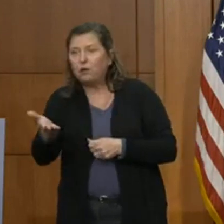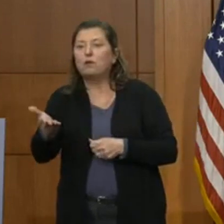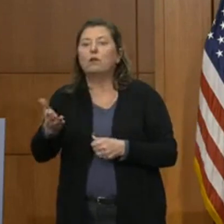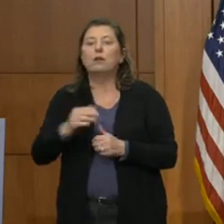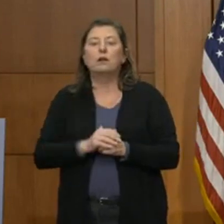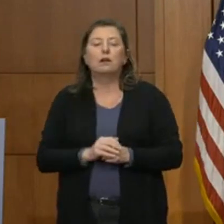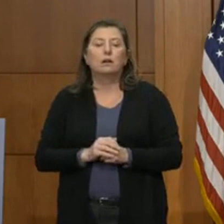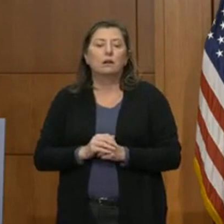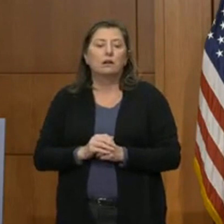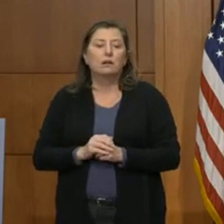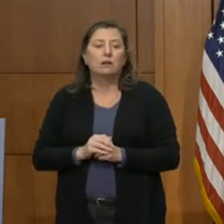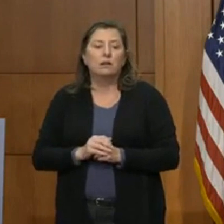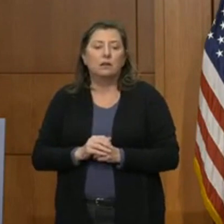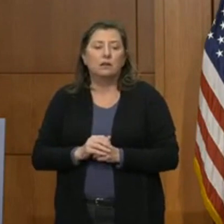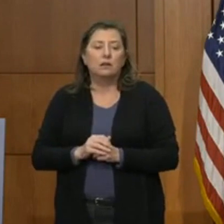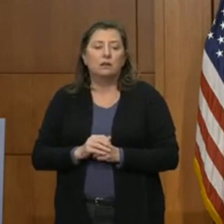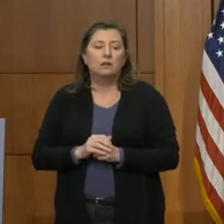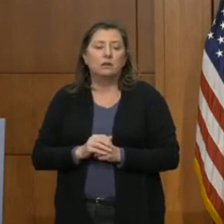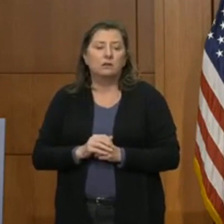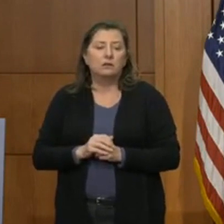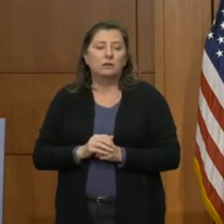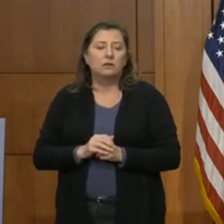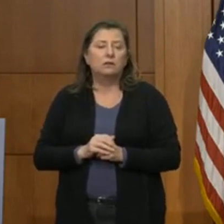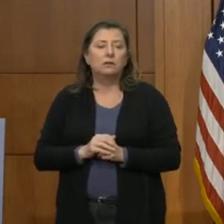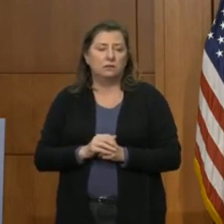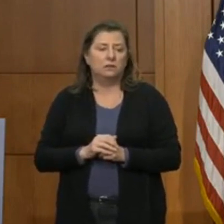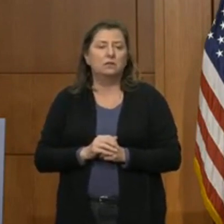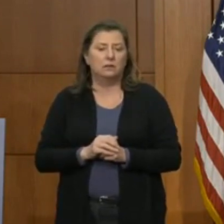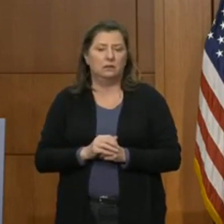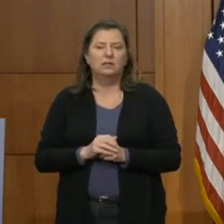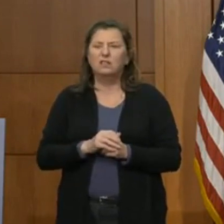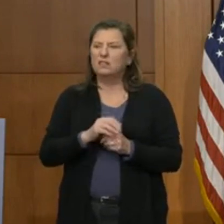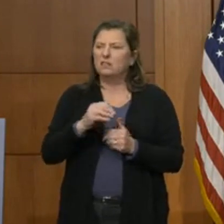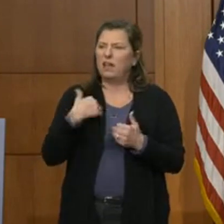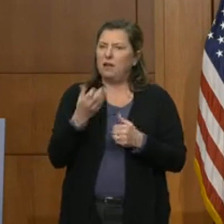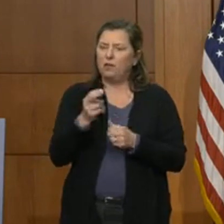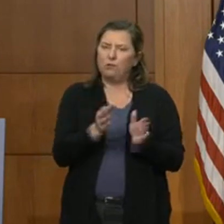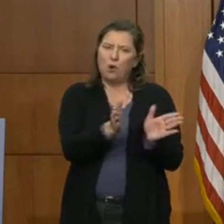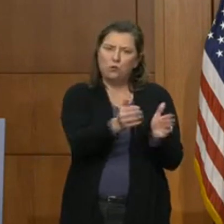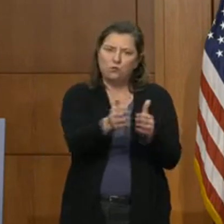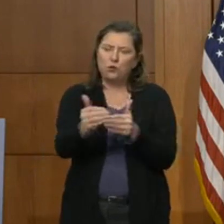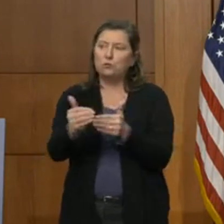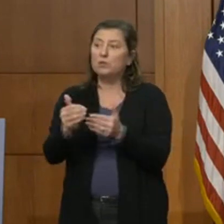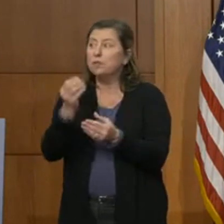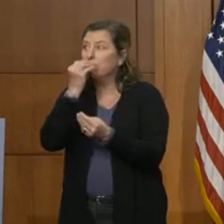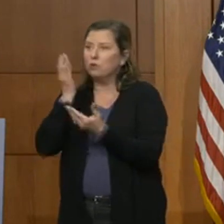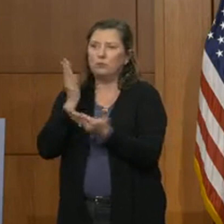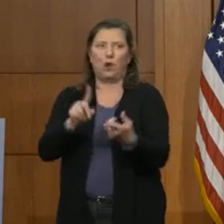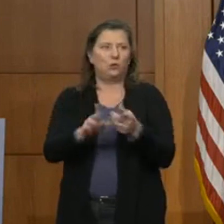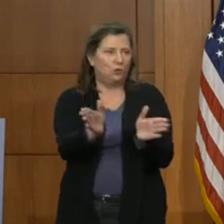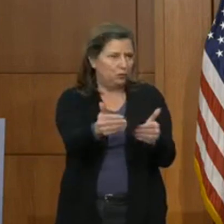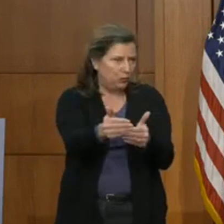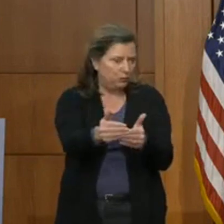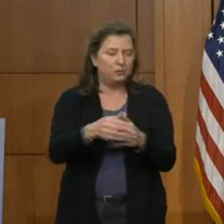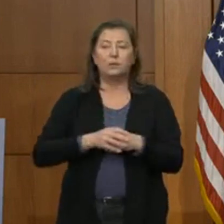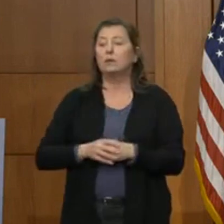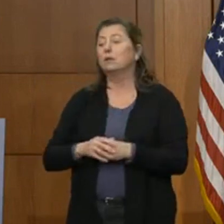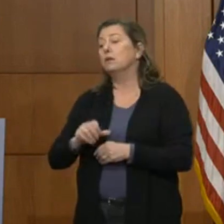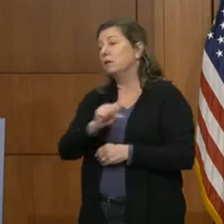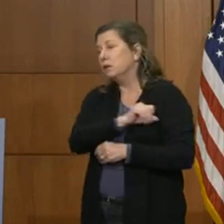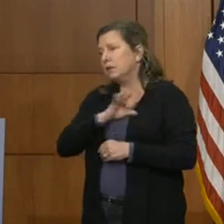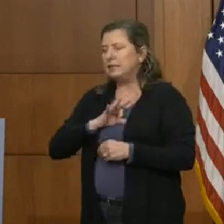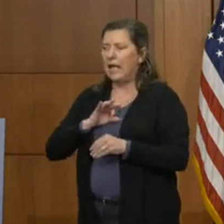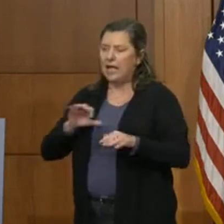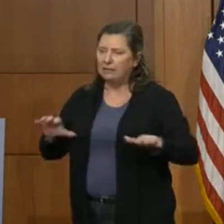centers. We keep them in their individual rooms and provide their meals in the rooms. The staff has worked